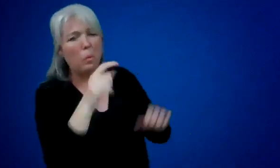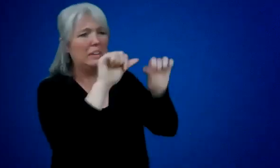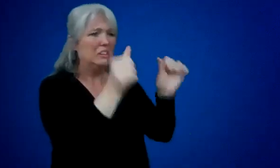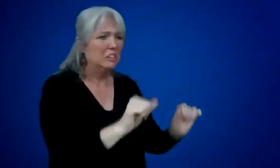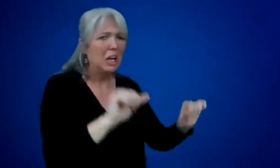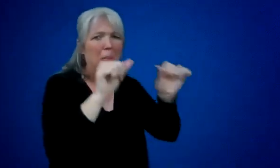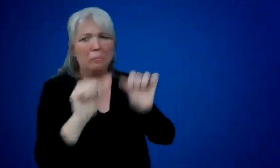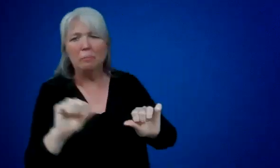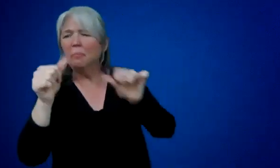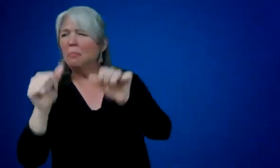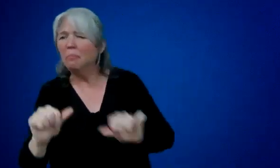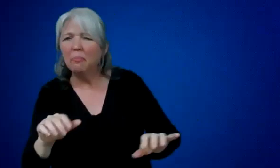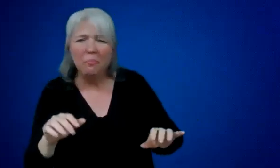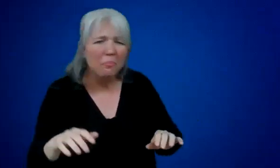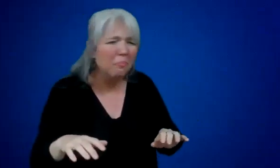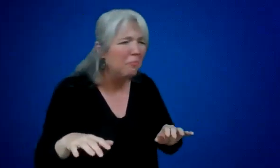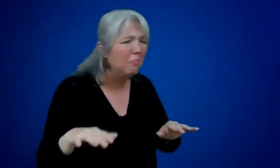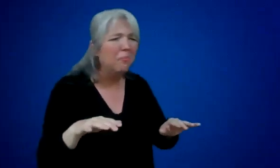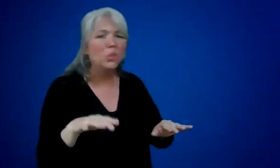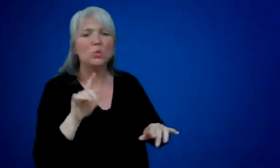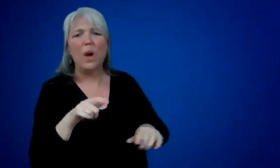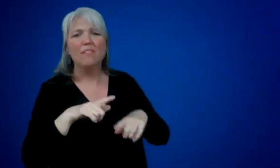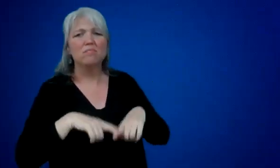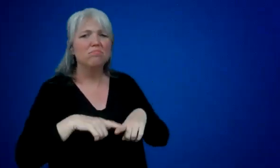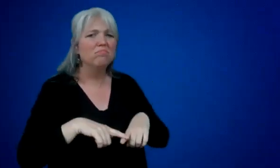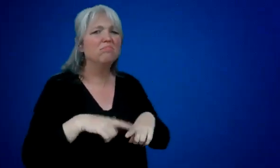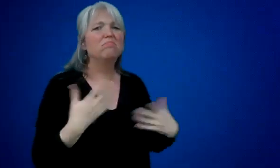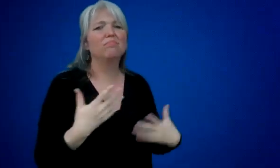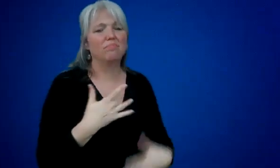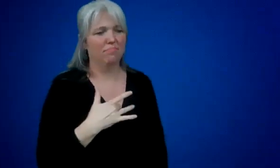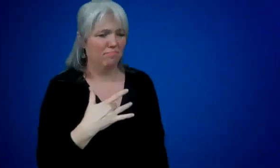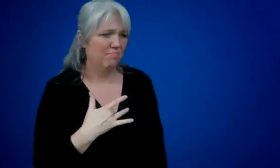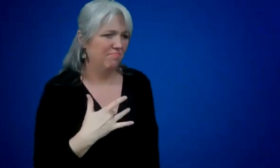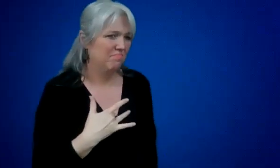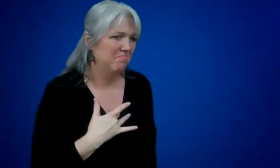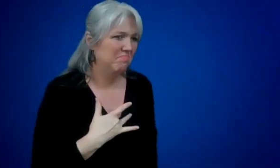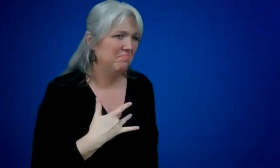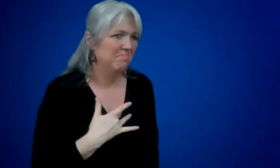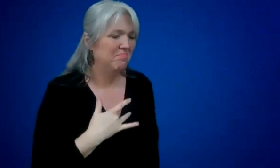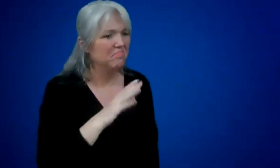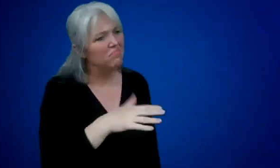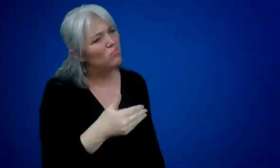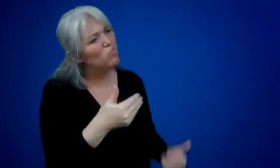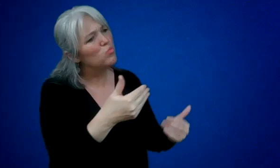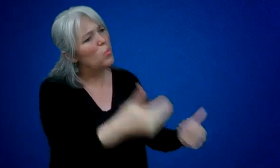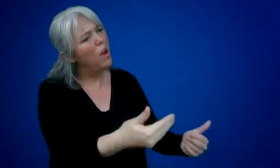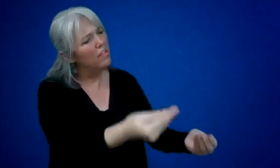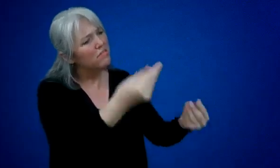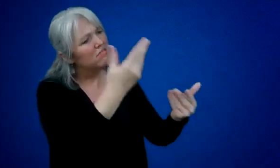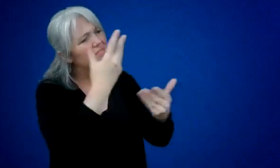things, so I got to rely on my heart. Why don't you go on and tell me